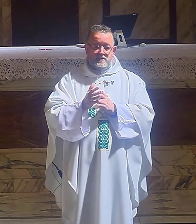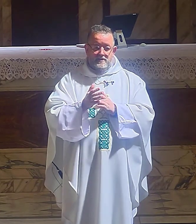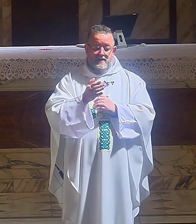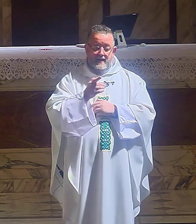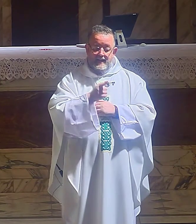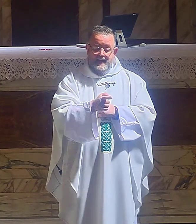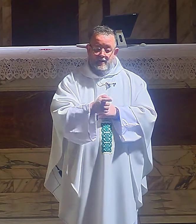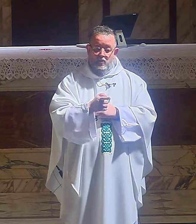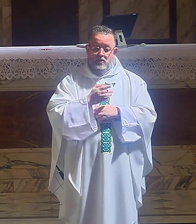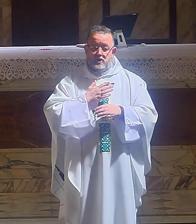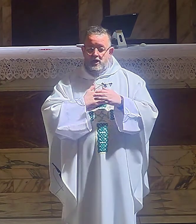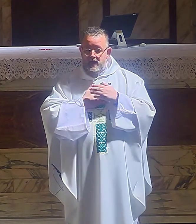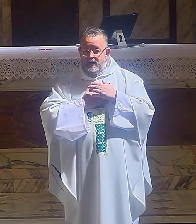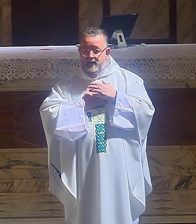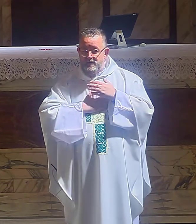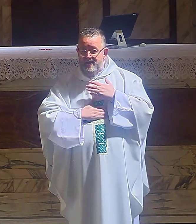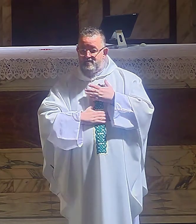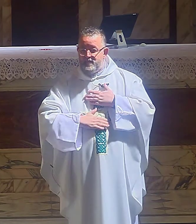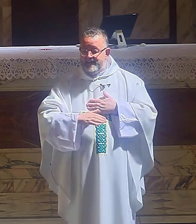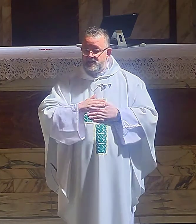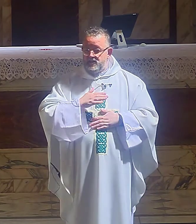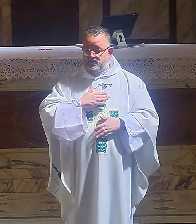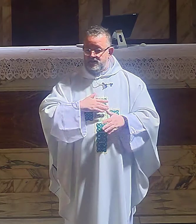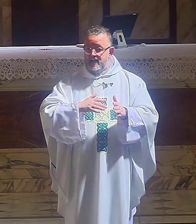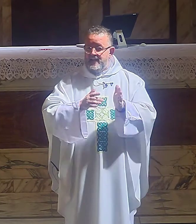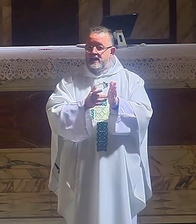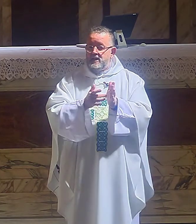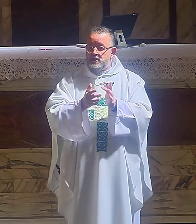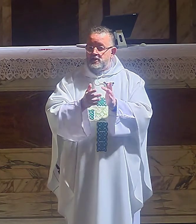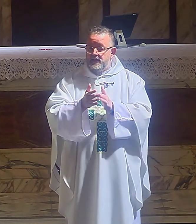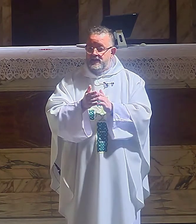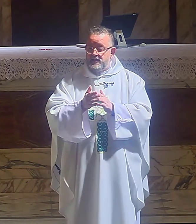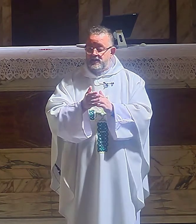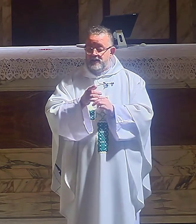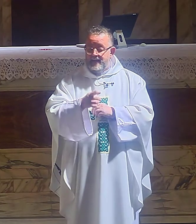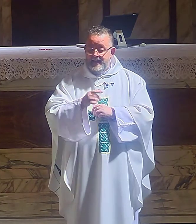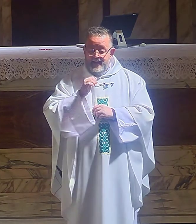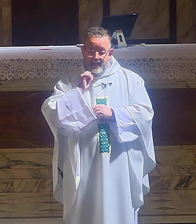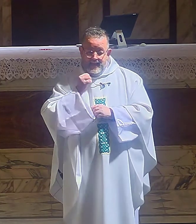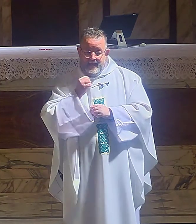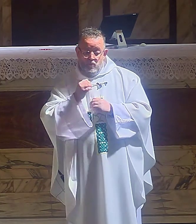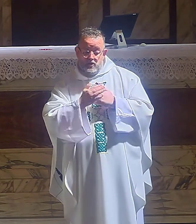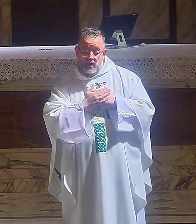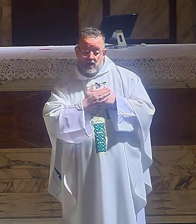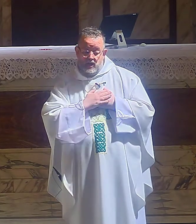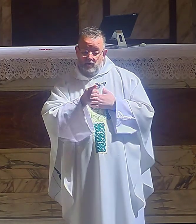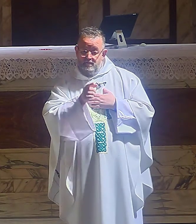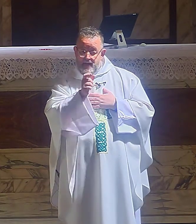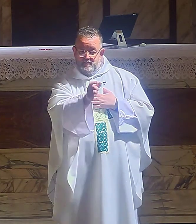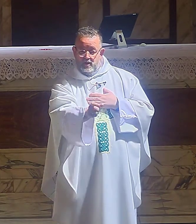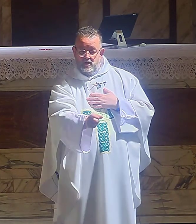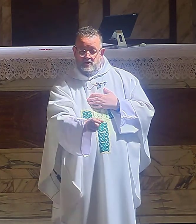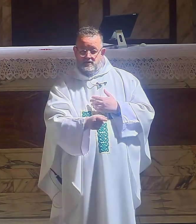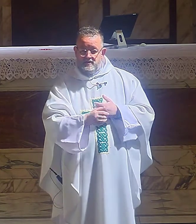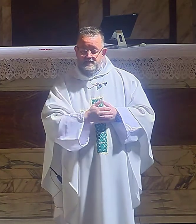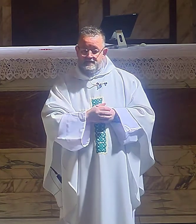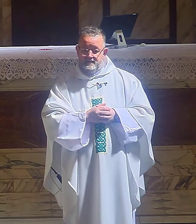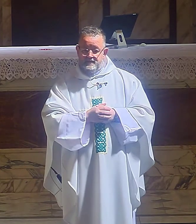Jesus, he would have patience, and Jesus, he would love that